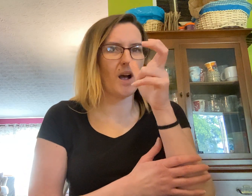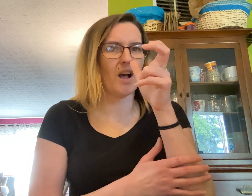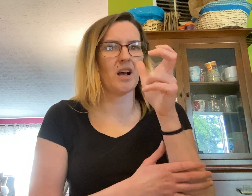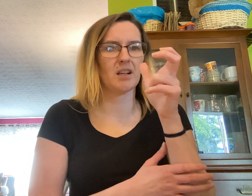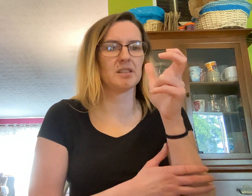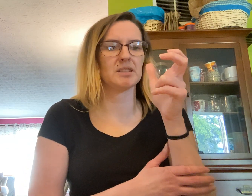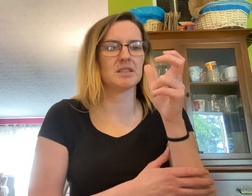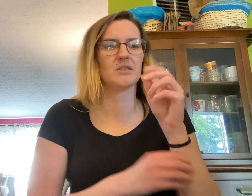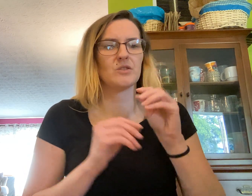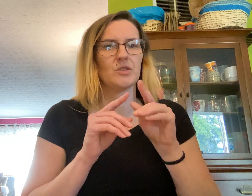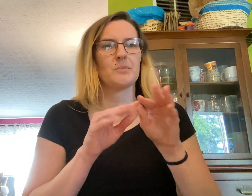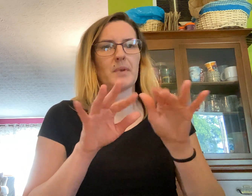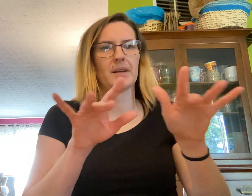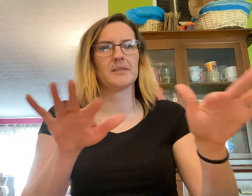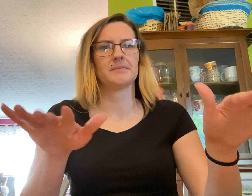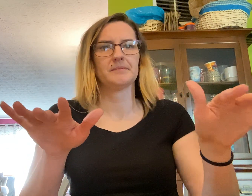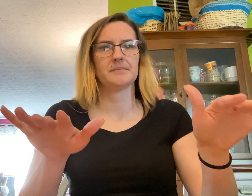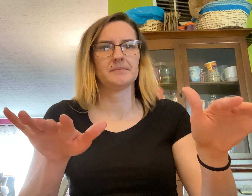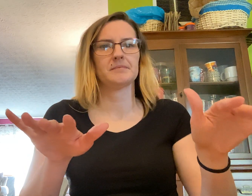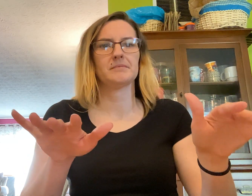So, what now?